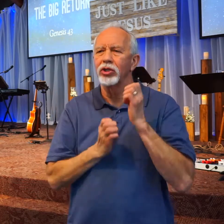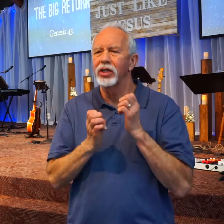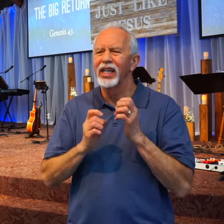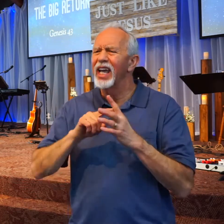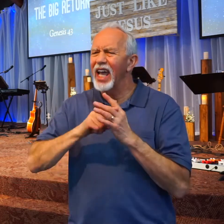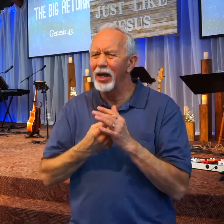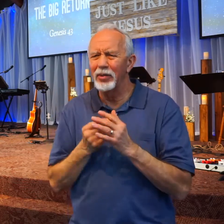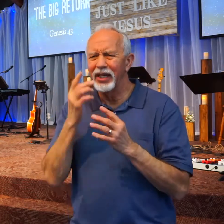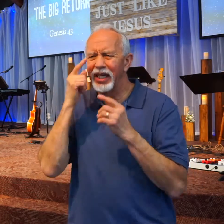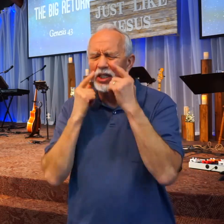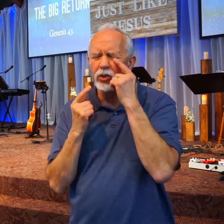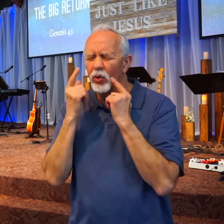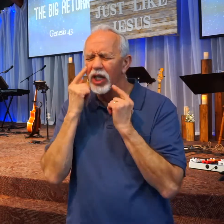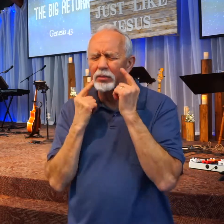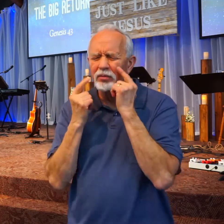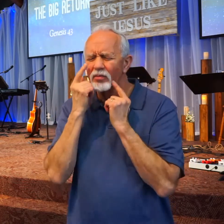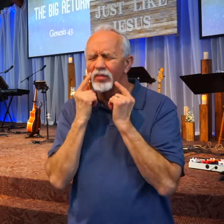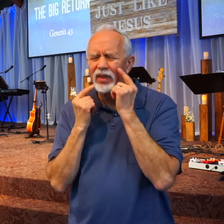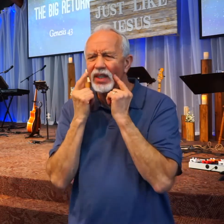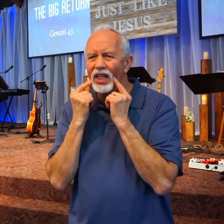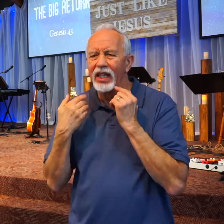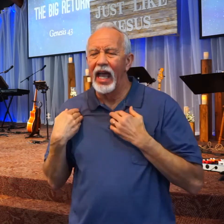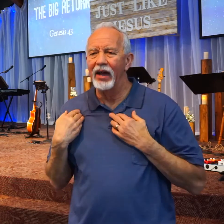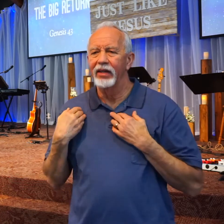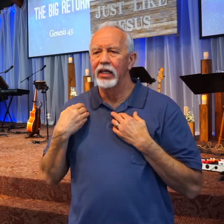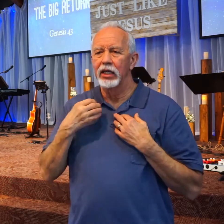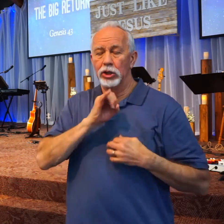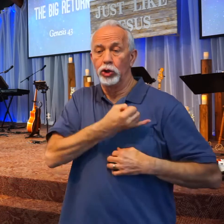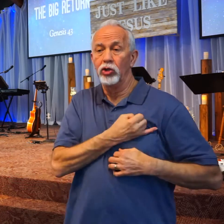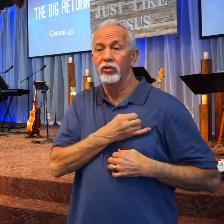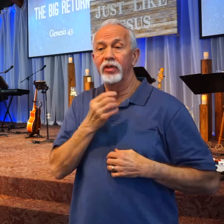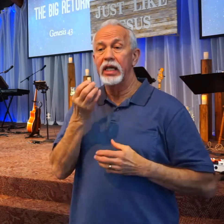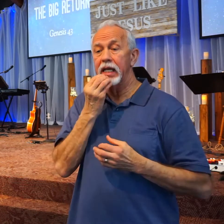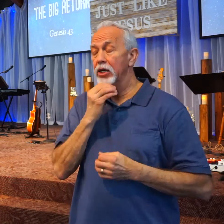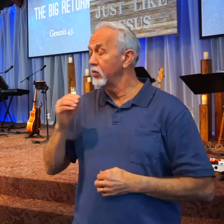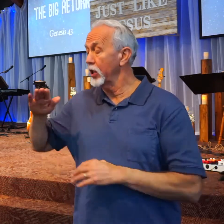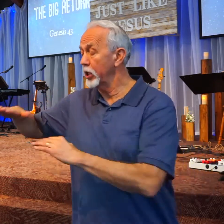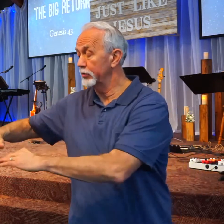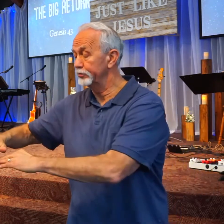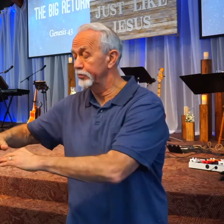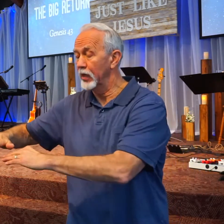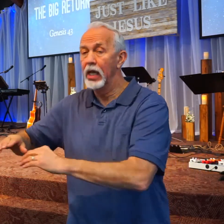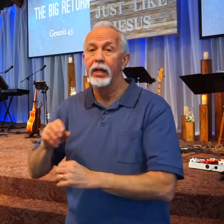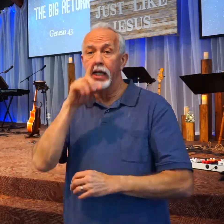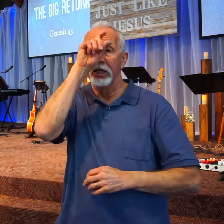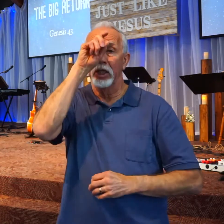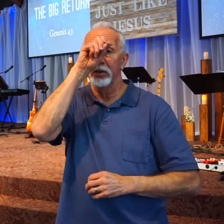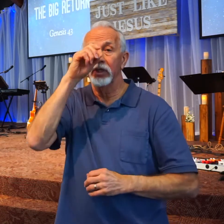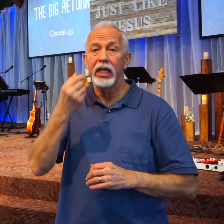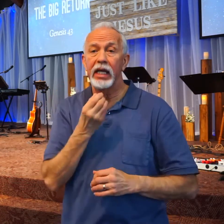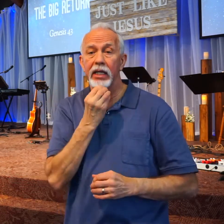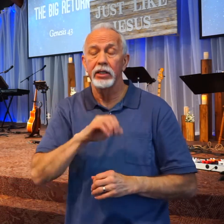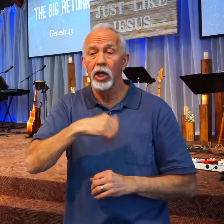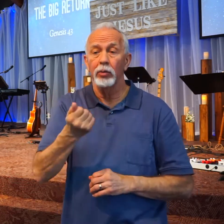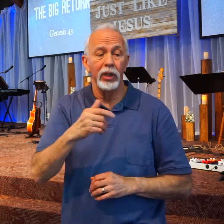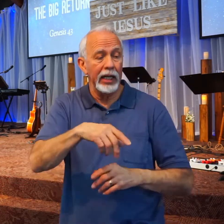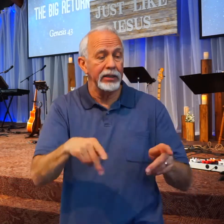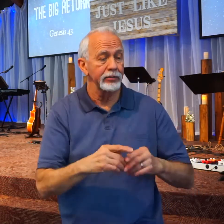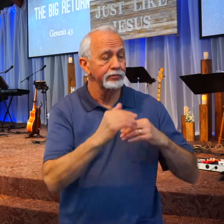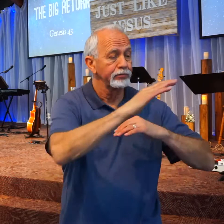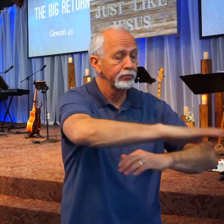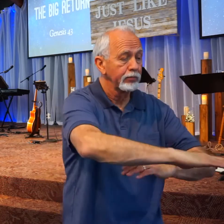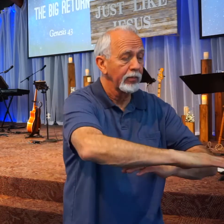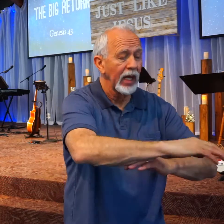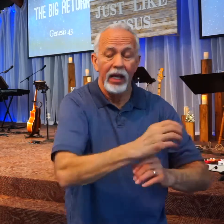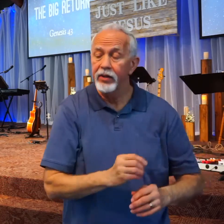weep. And so picture this meal. You have Joseph eating in one place. You have the Egyptians eating in another place. And then you have